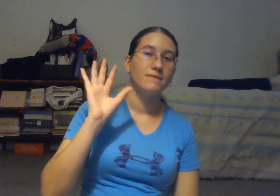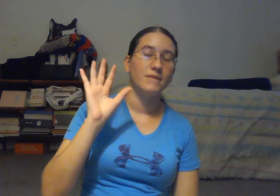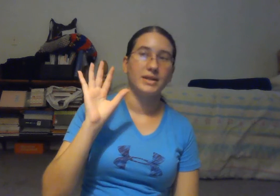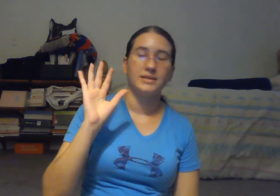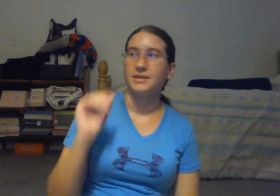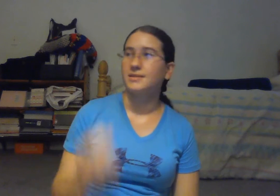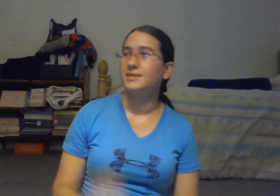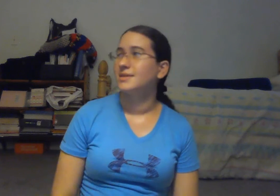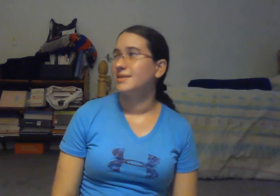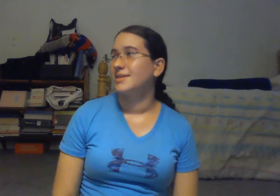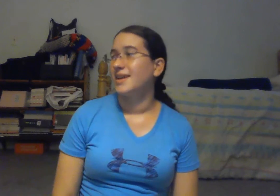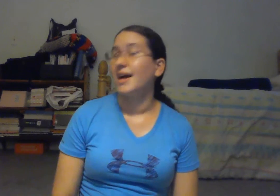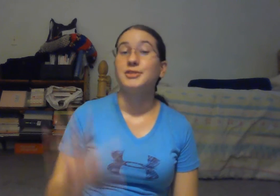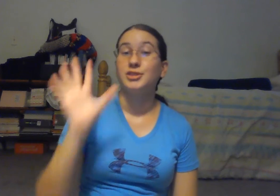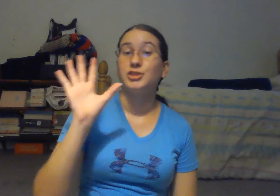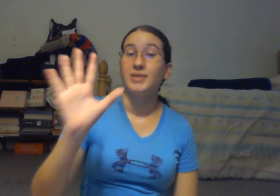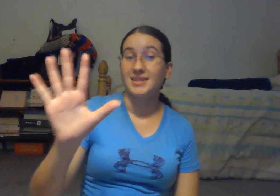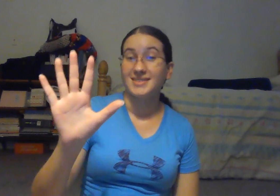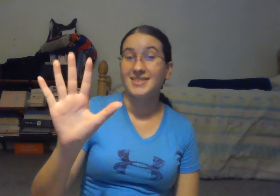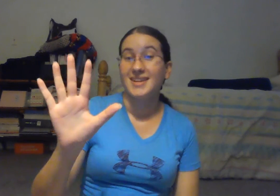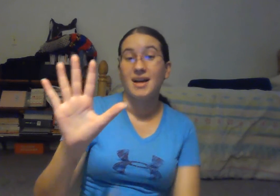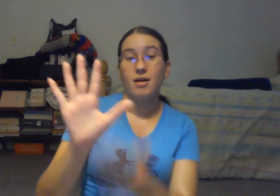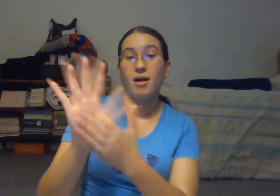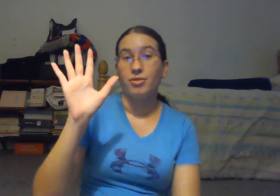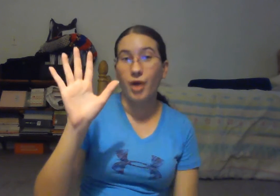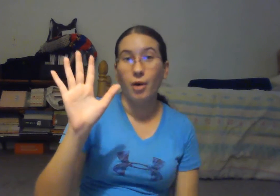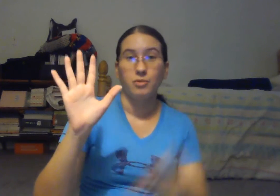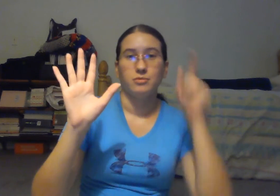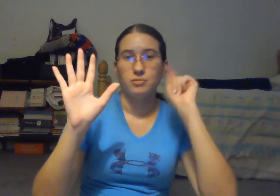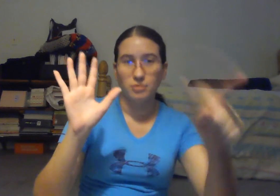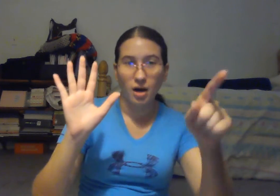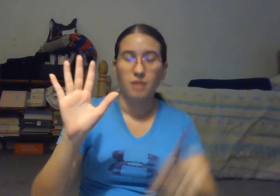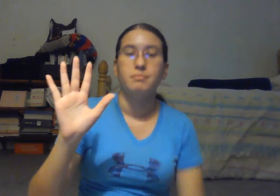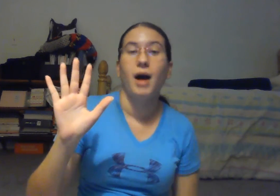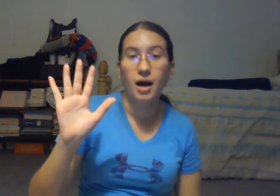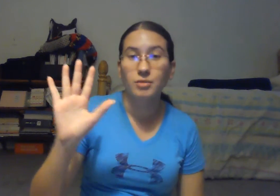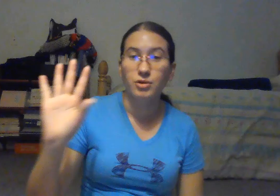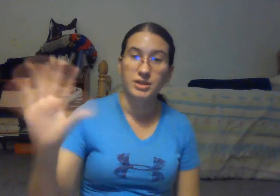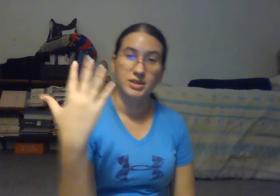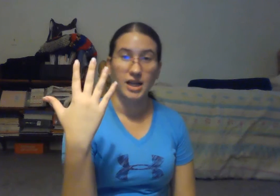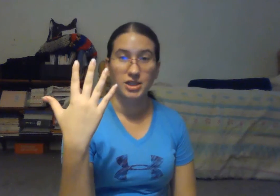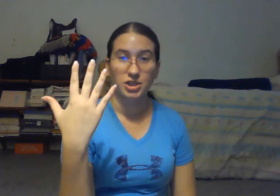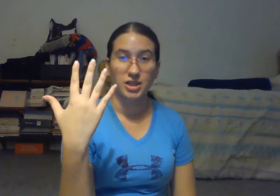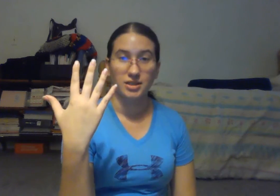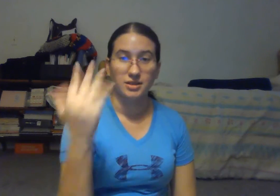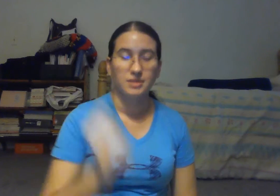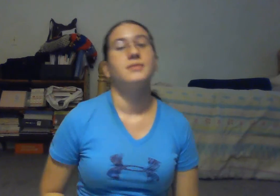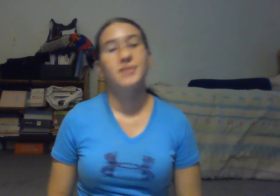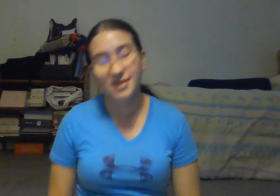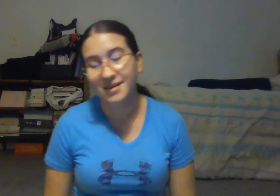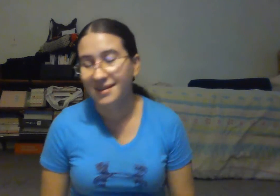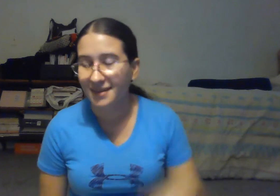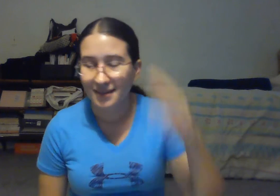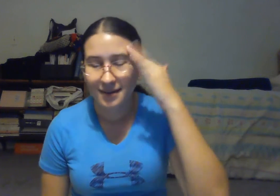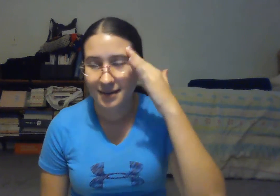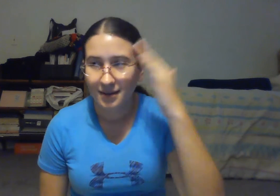Wait a second. I was going to do this. No, wrong. Palm orientation.